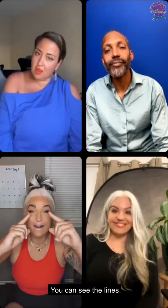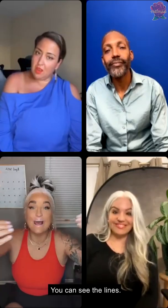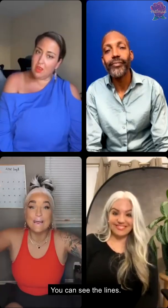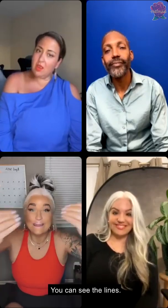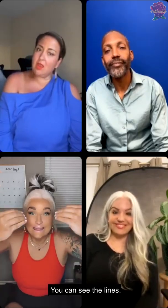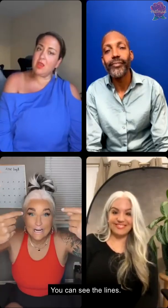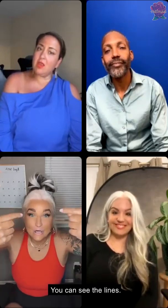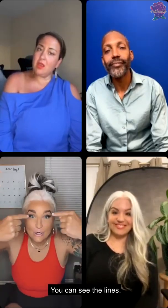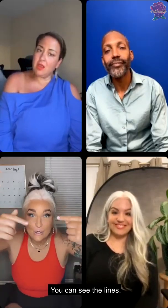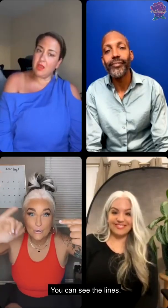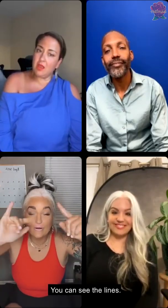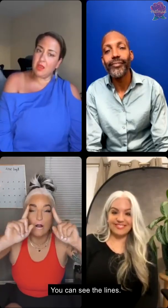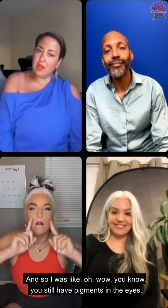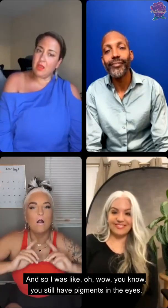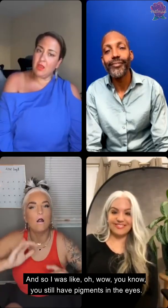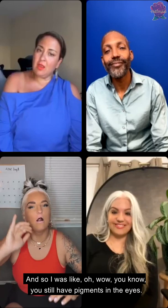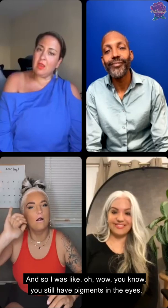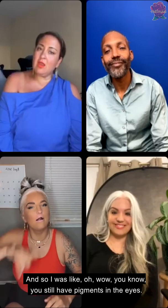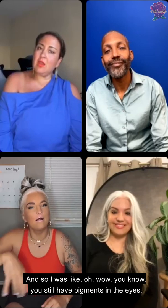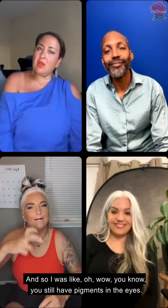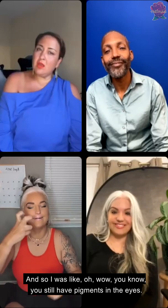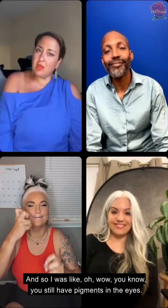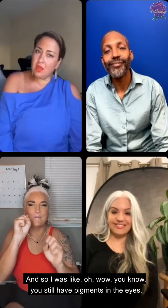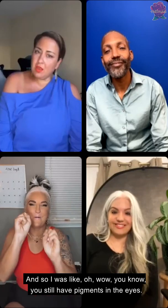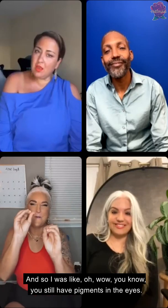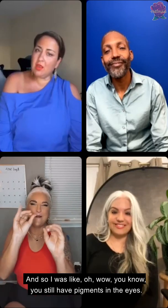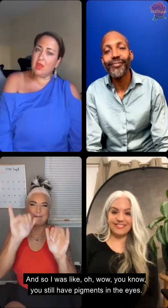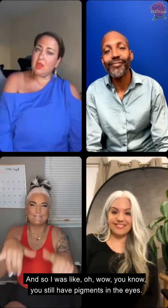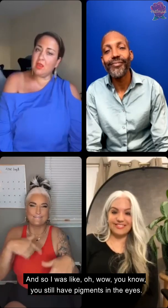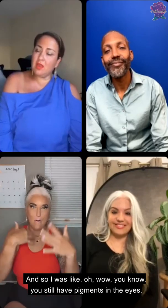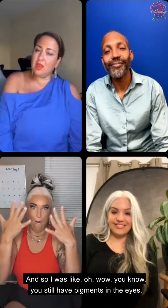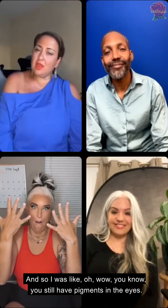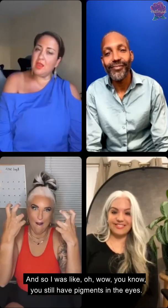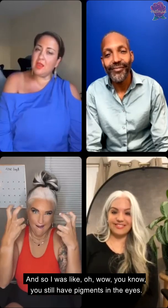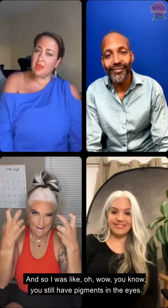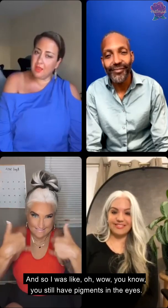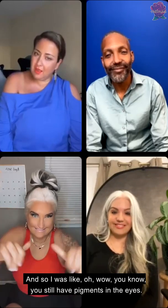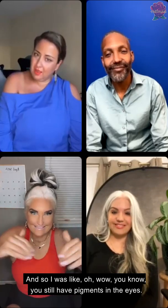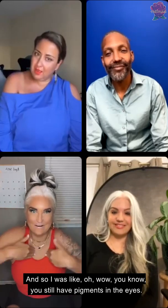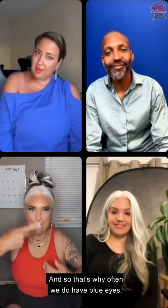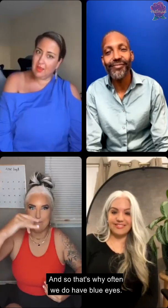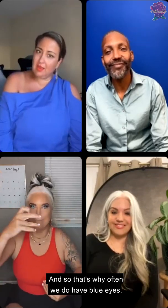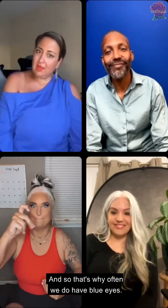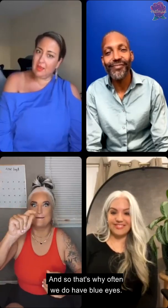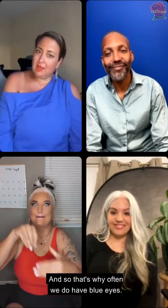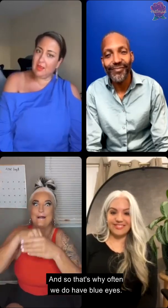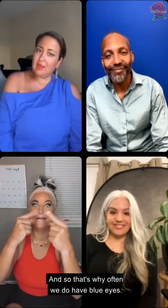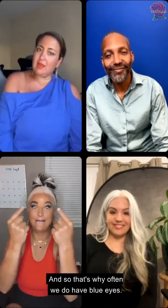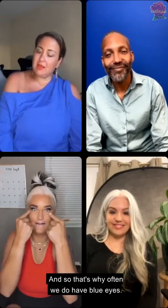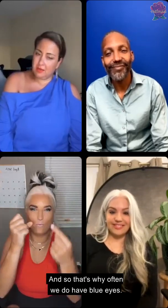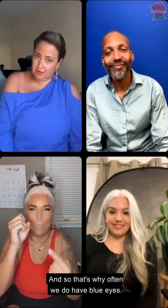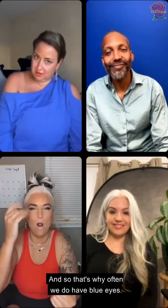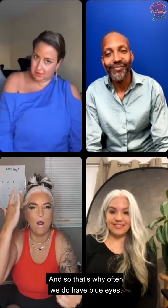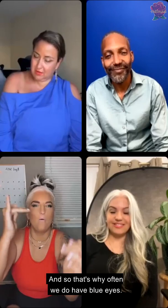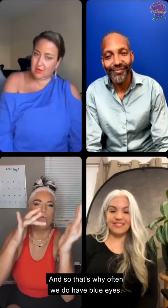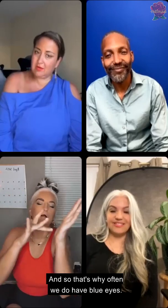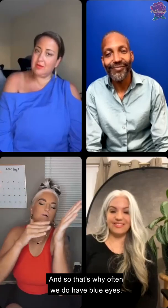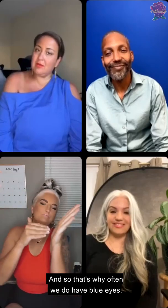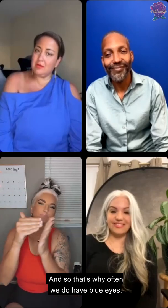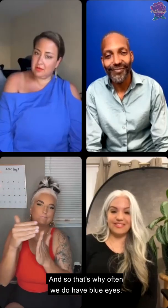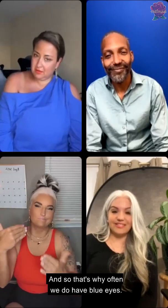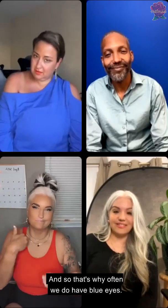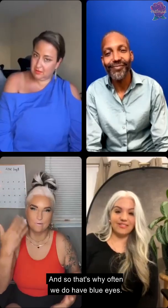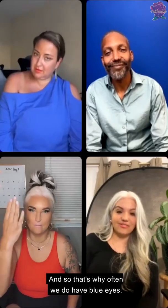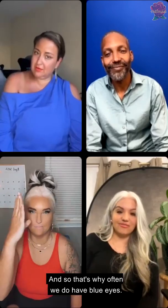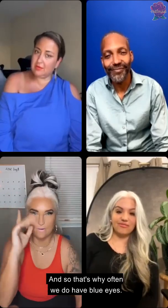can see the lines. And so I was like, oh, wow, you still have pigments in the eyes. And so that's why